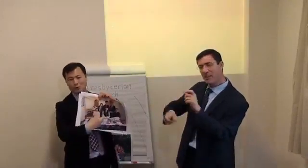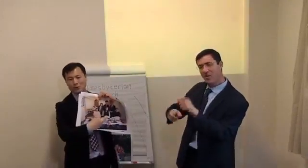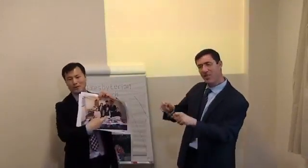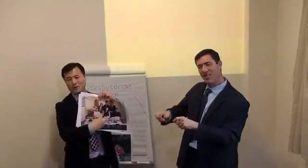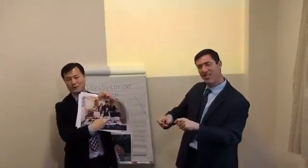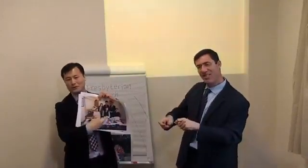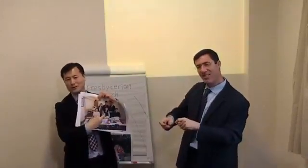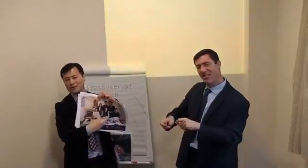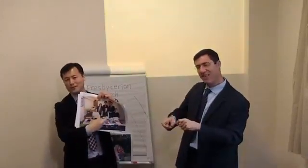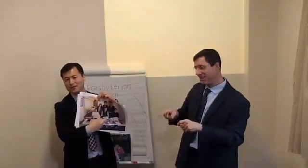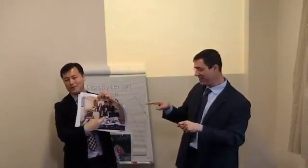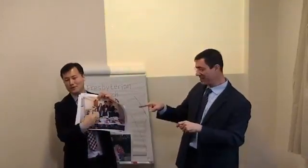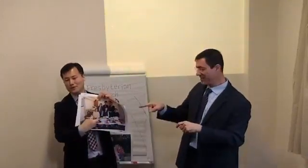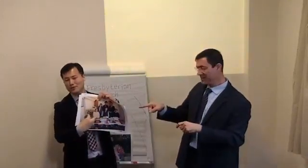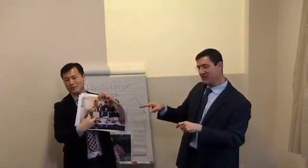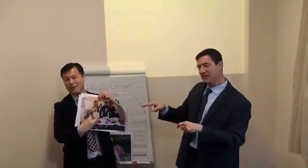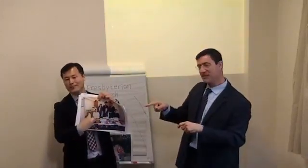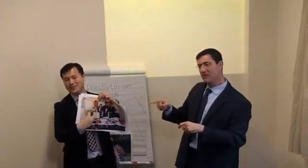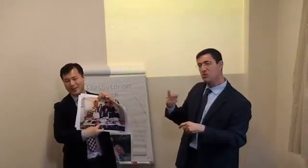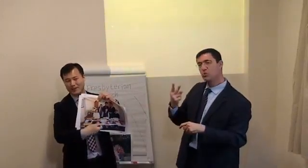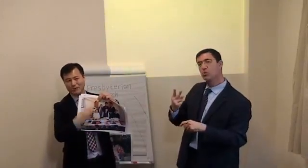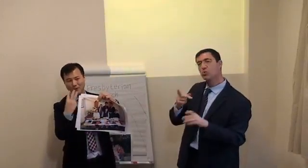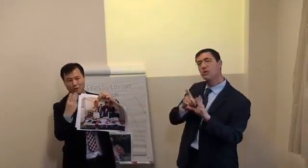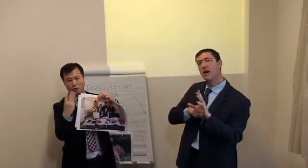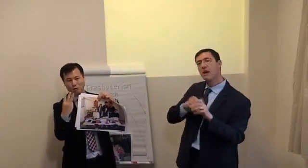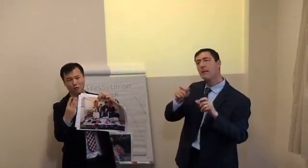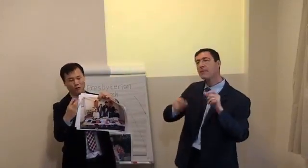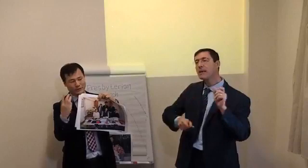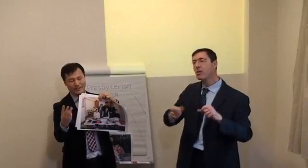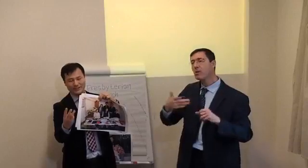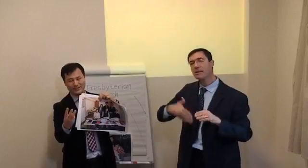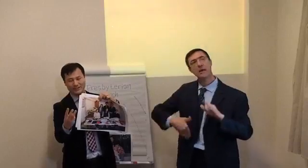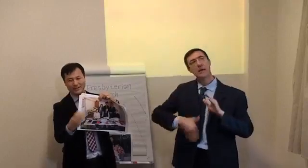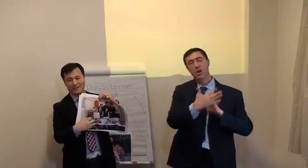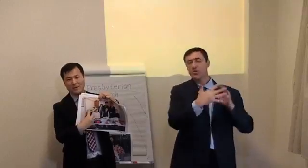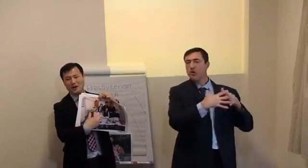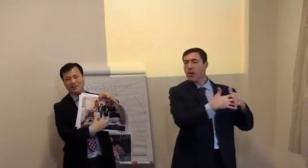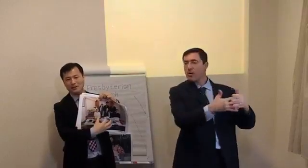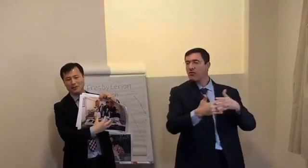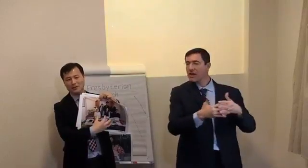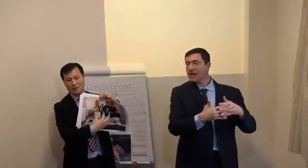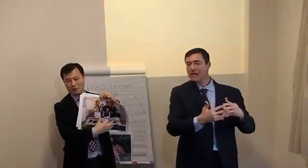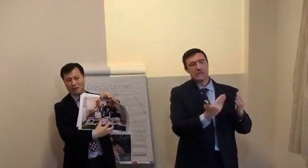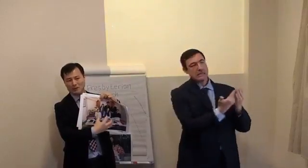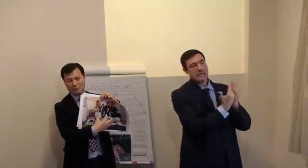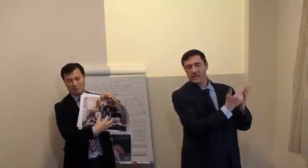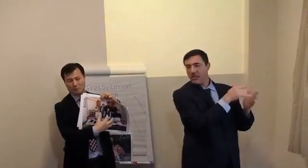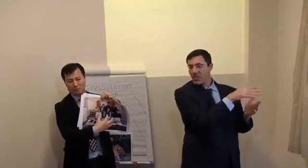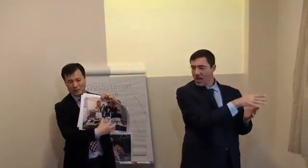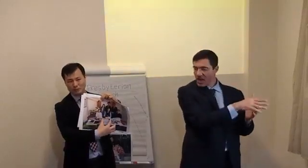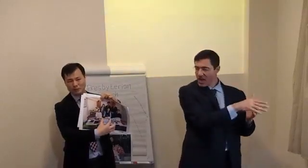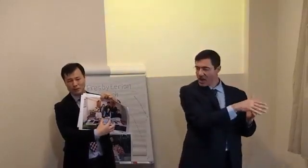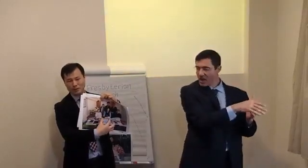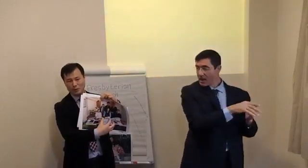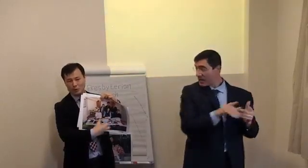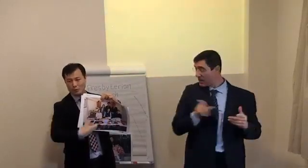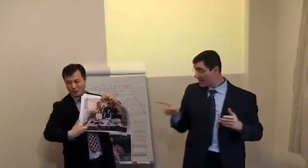Two young people studied USA for 2 or 3 years. They might be qualified people work with